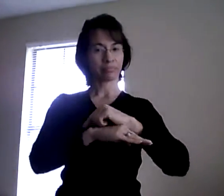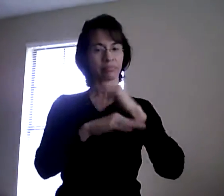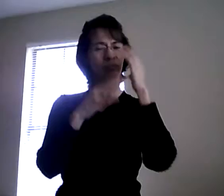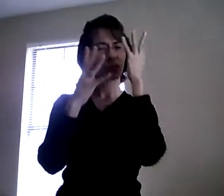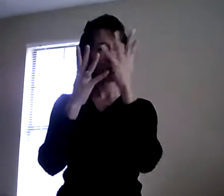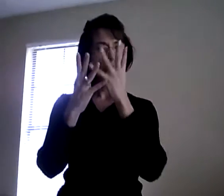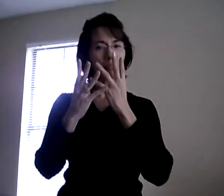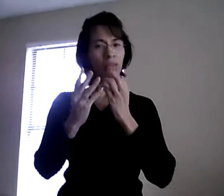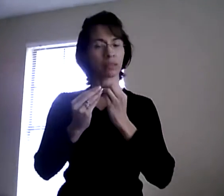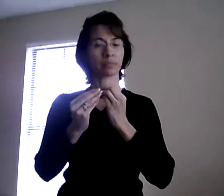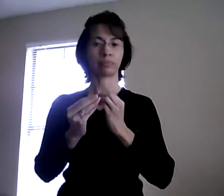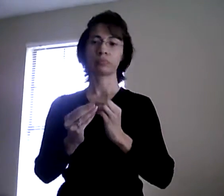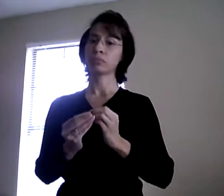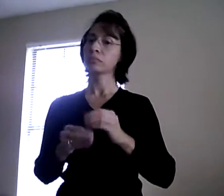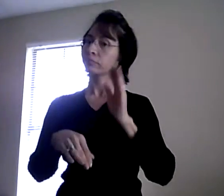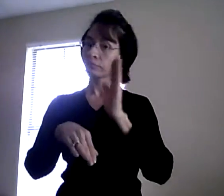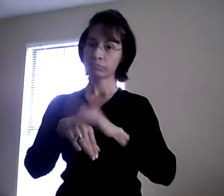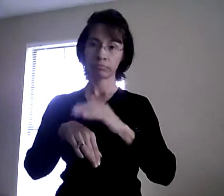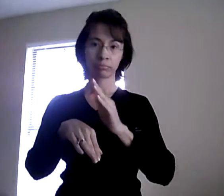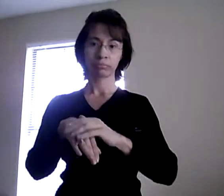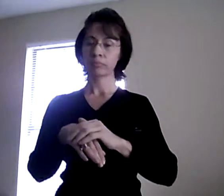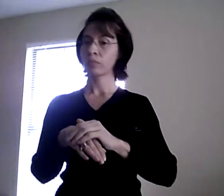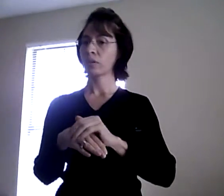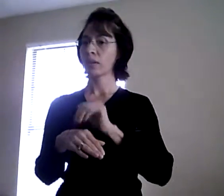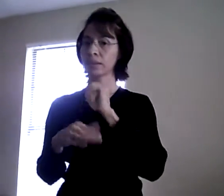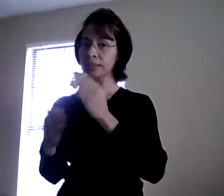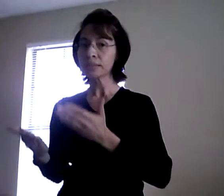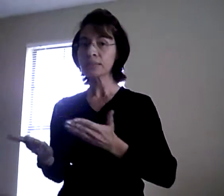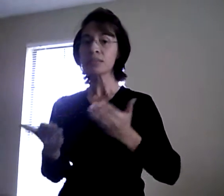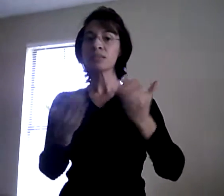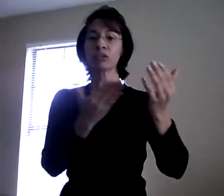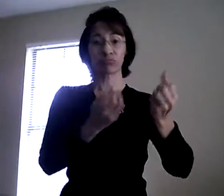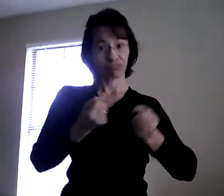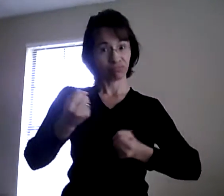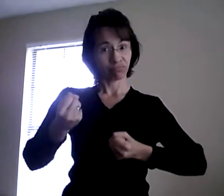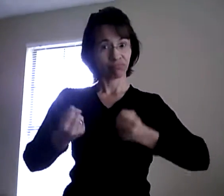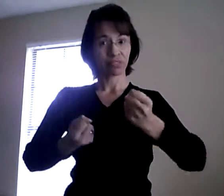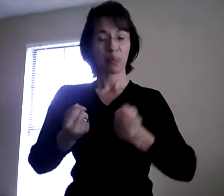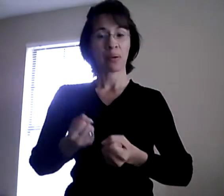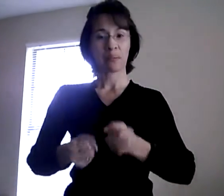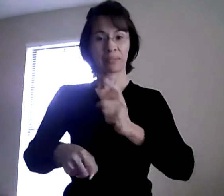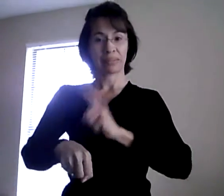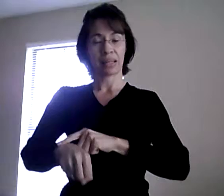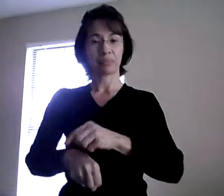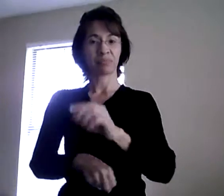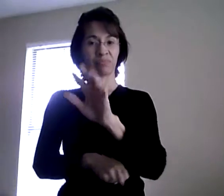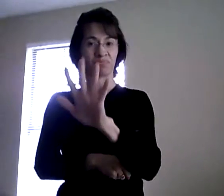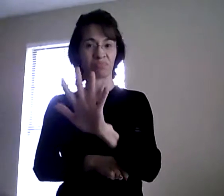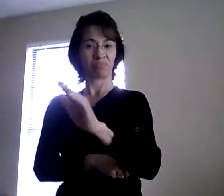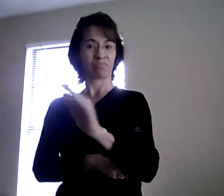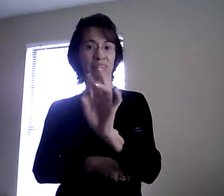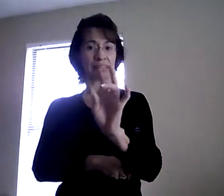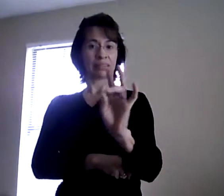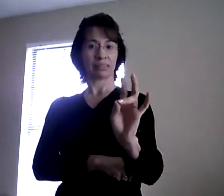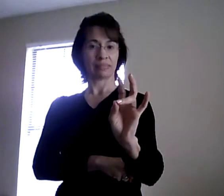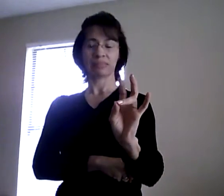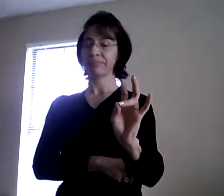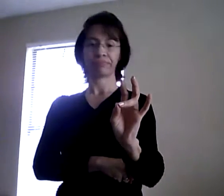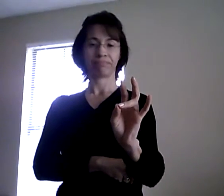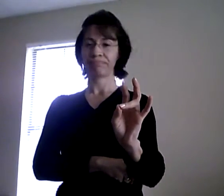suggest driving between 5 and 7 anywhere in Houston. It's gridlock, just gridlock.